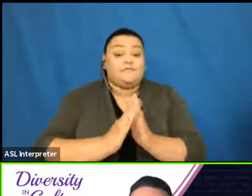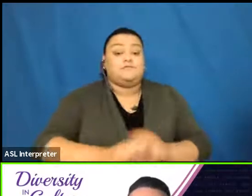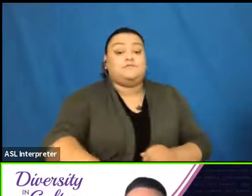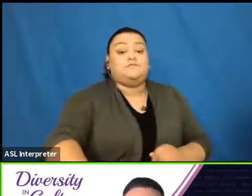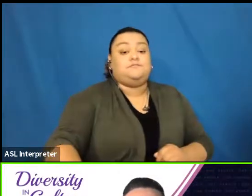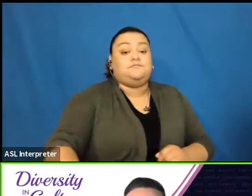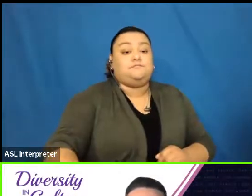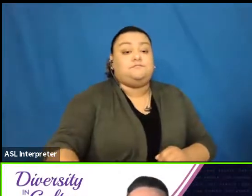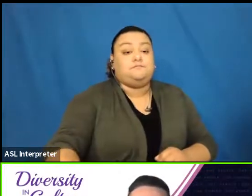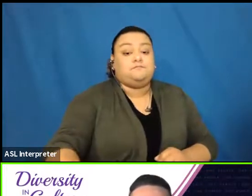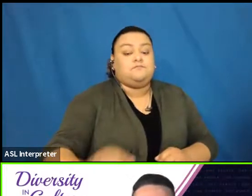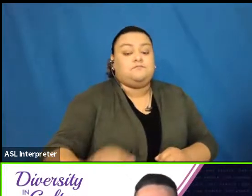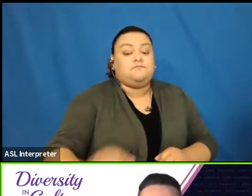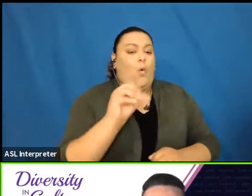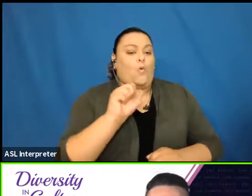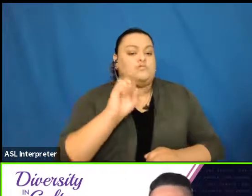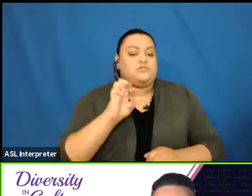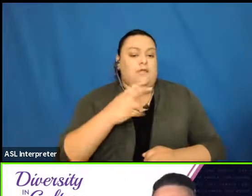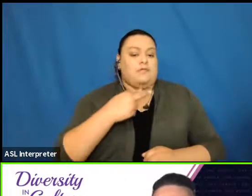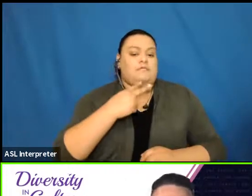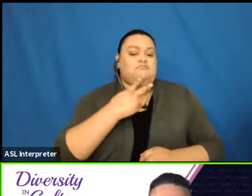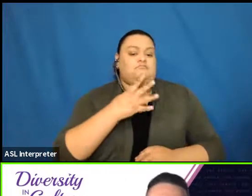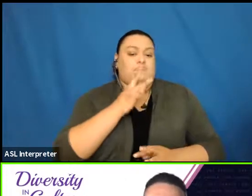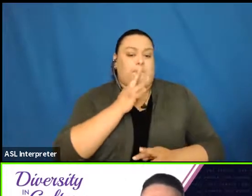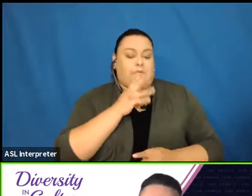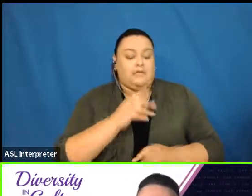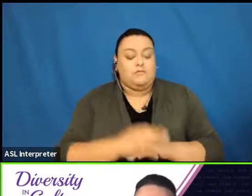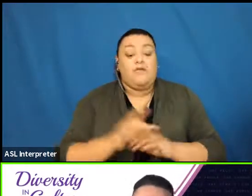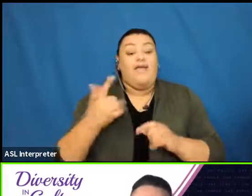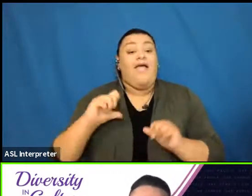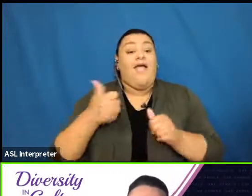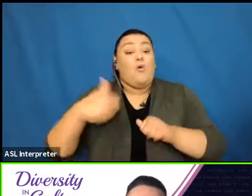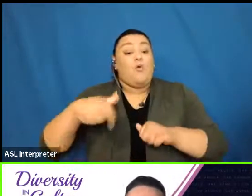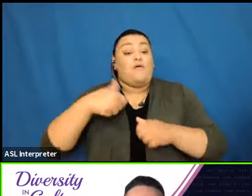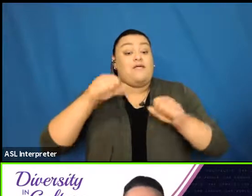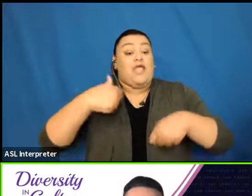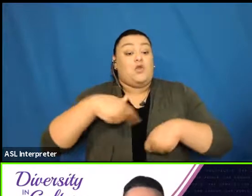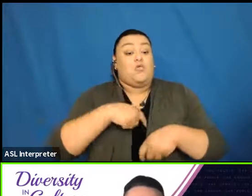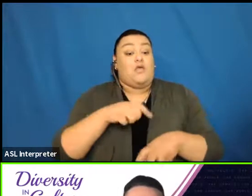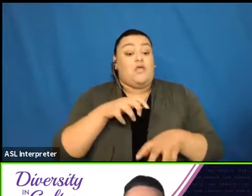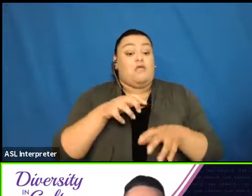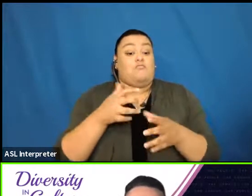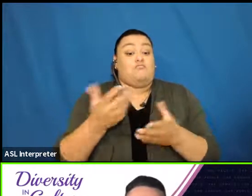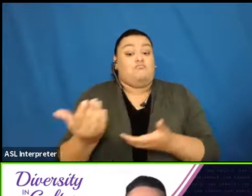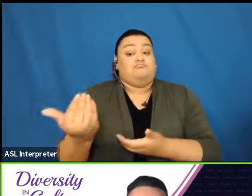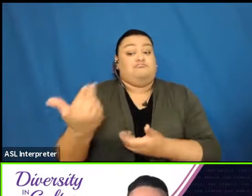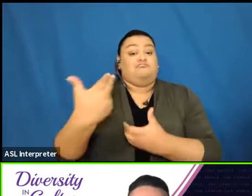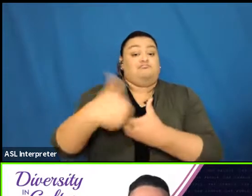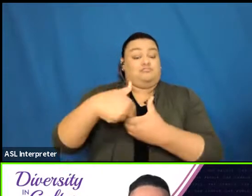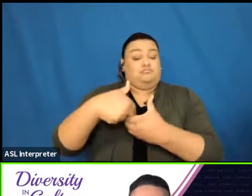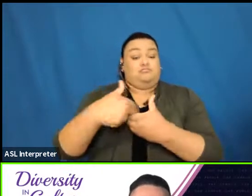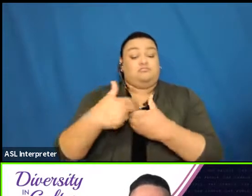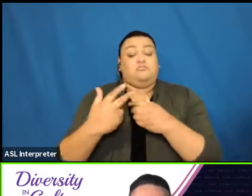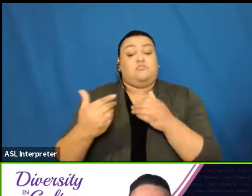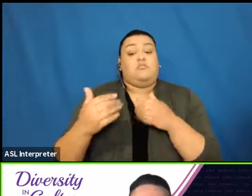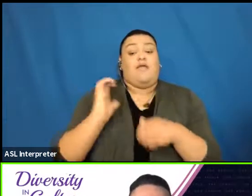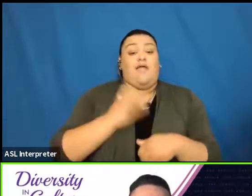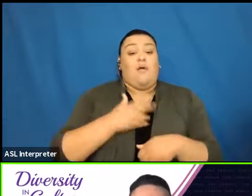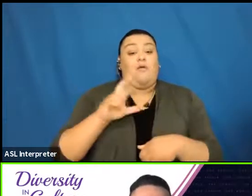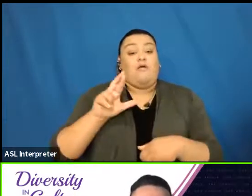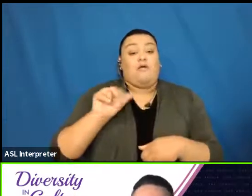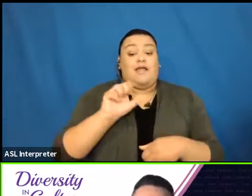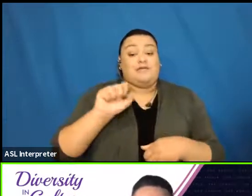can we reclaim raza who voted against their own interest by voting for Trump in the